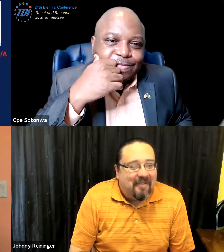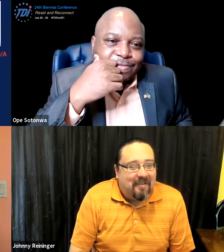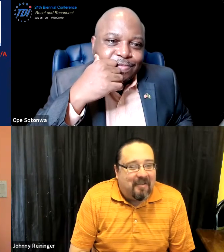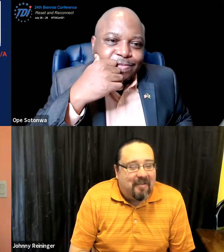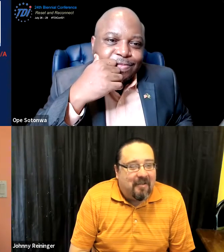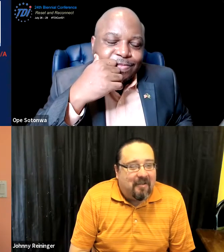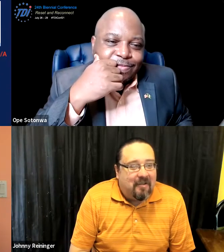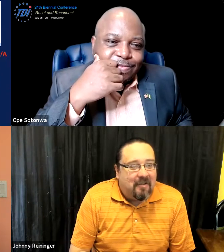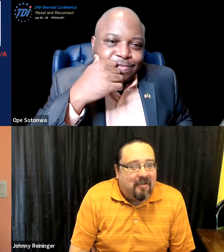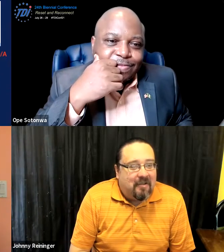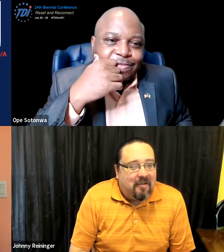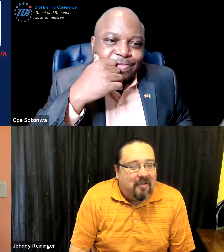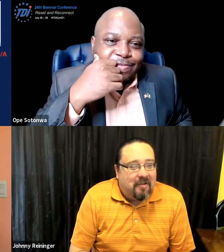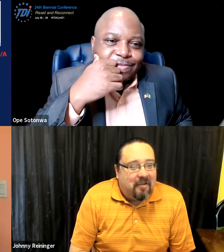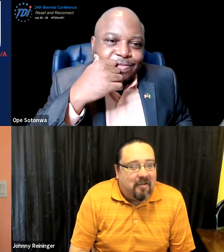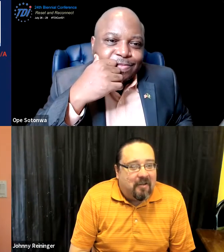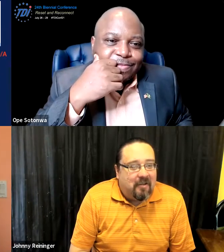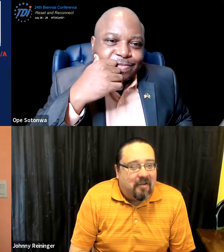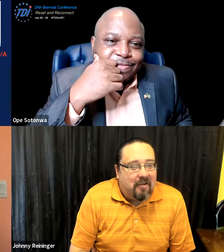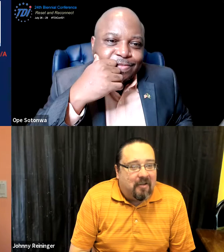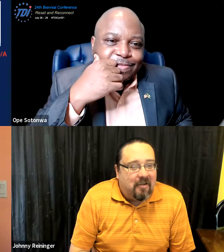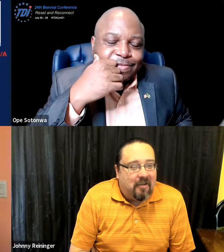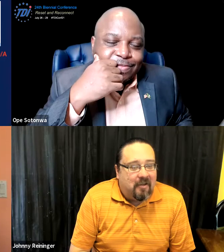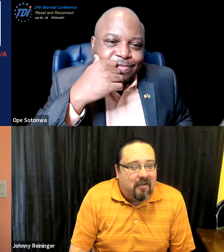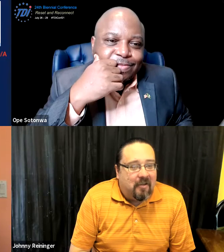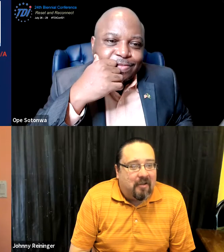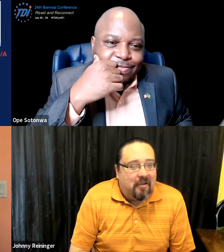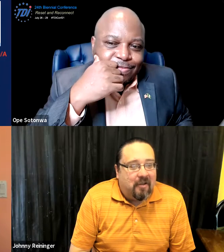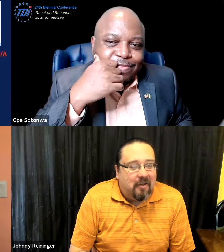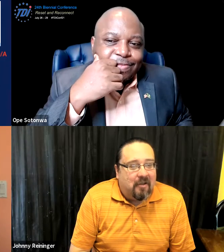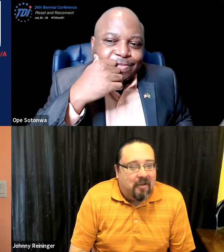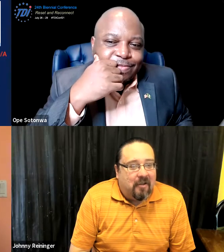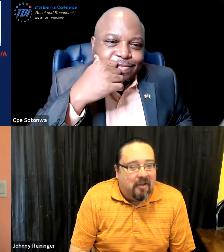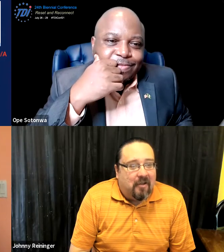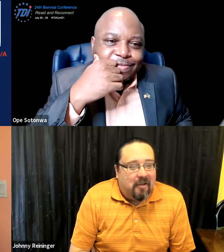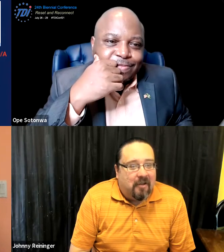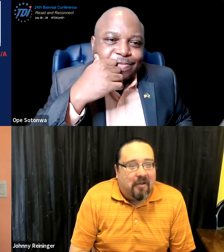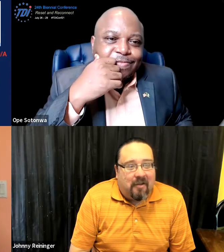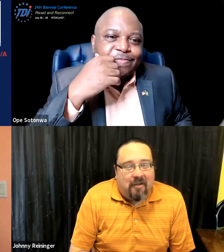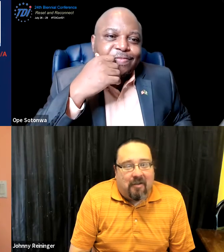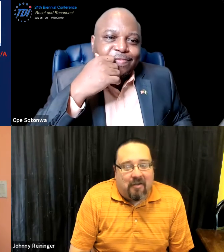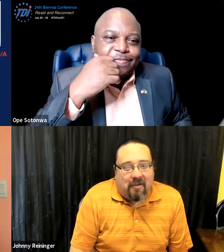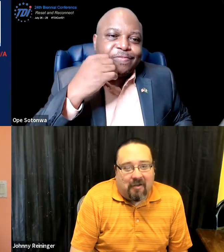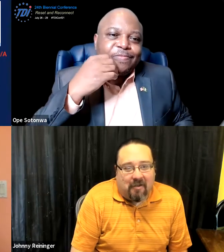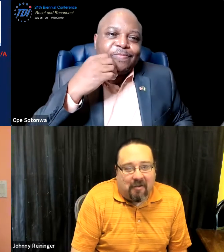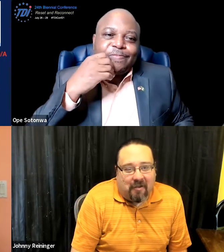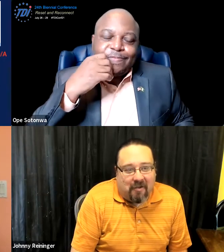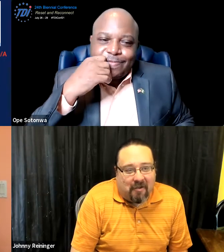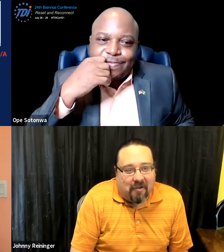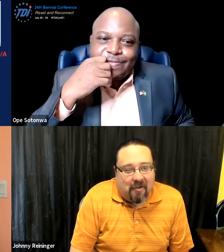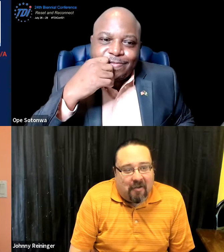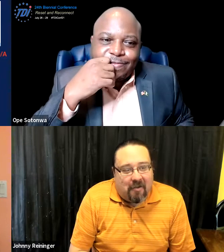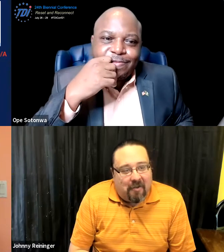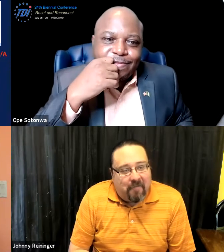feedback after the thought. No, we need to have them at the table with us in the very beginning. And that needs to